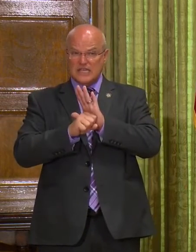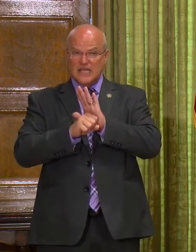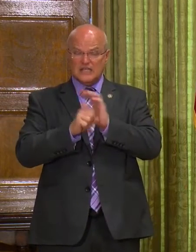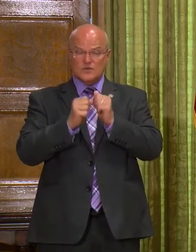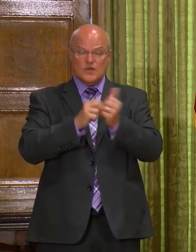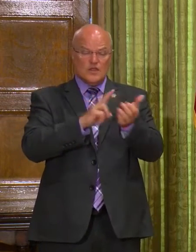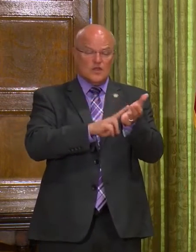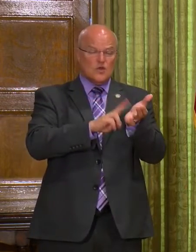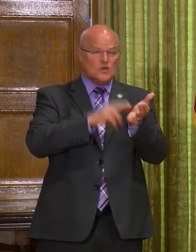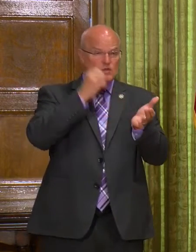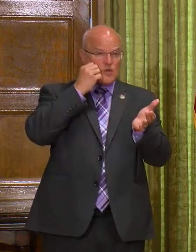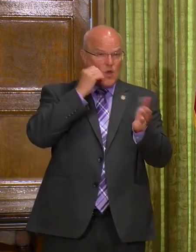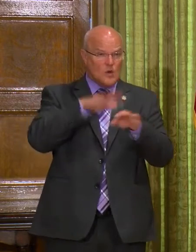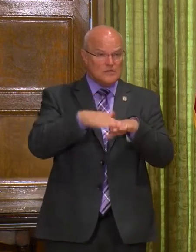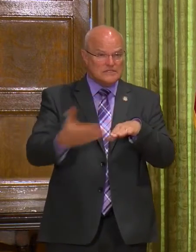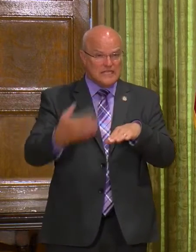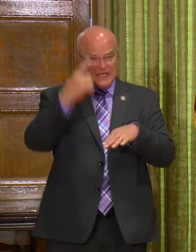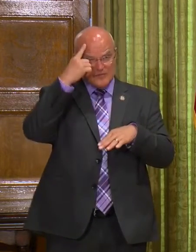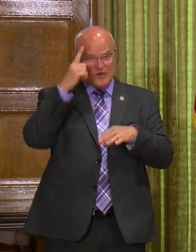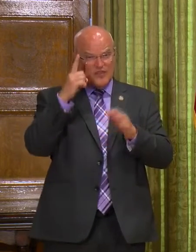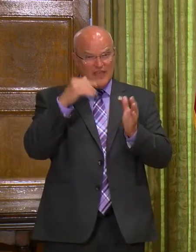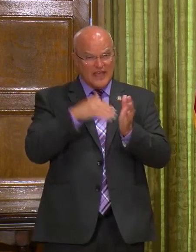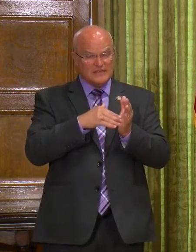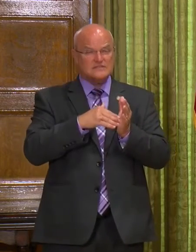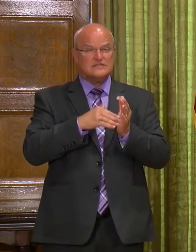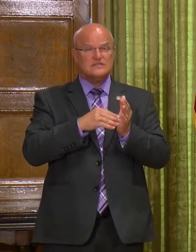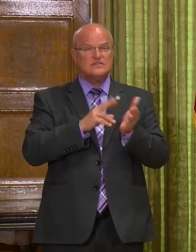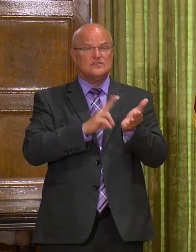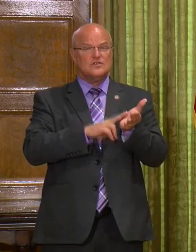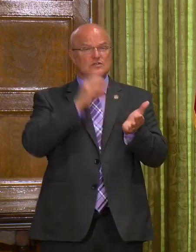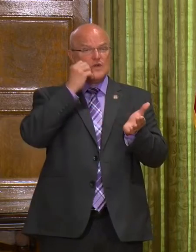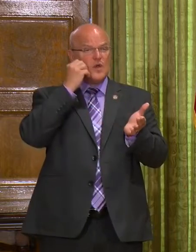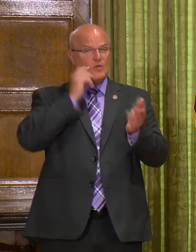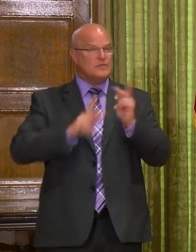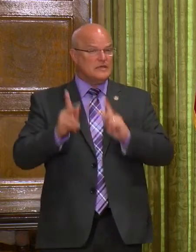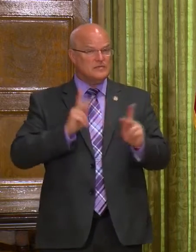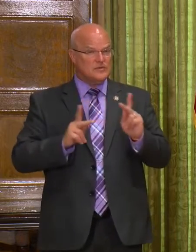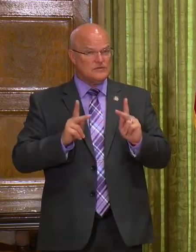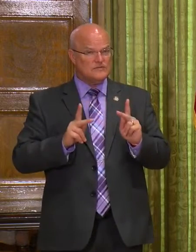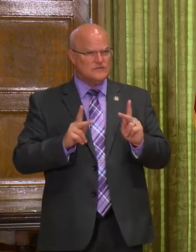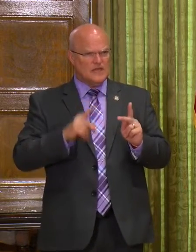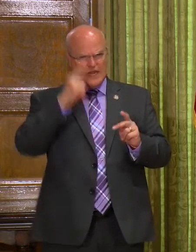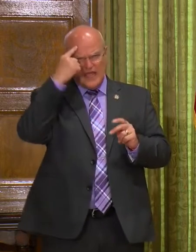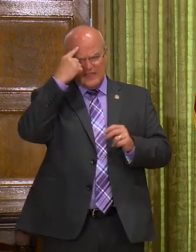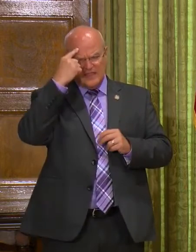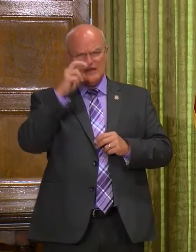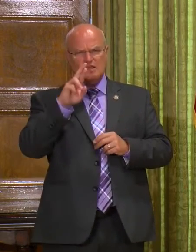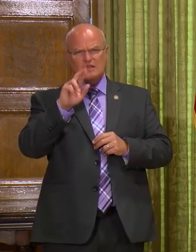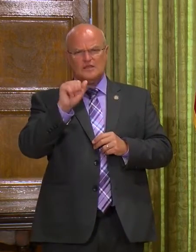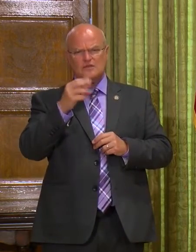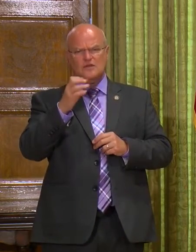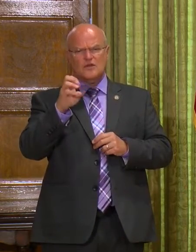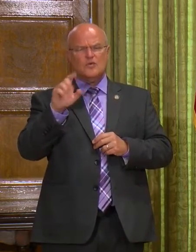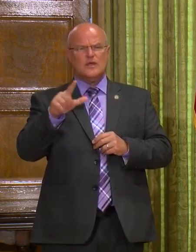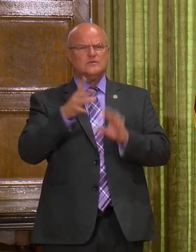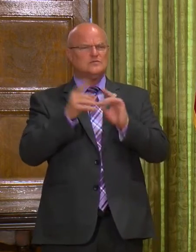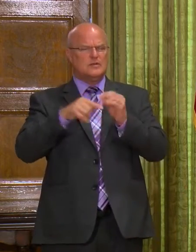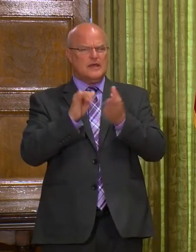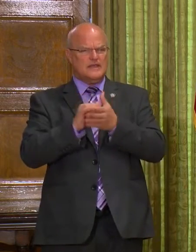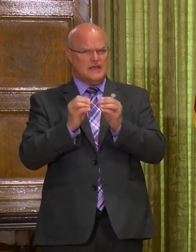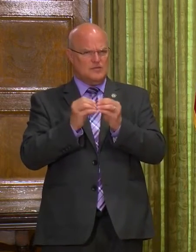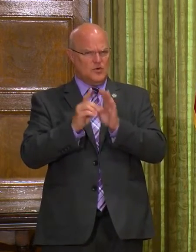nursing home deaths per 1,000 nursing home residents, and I believe Rachel will probably talk about that in just a little